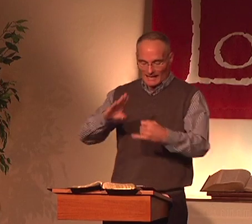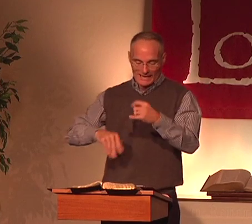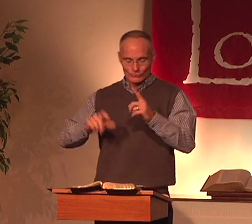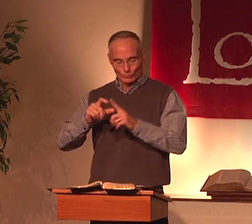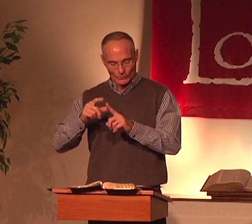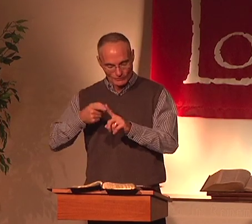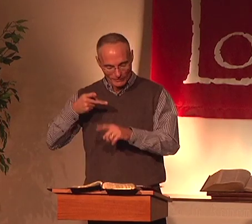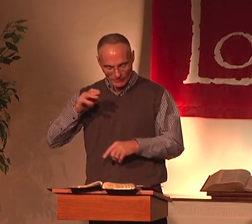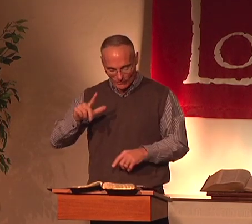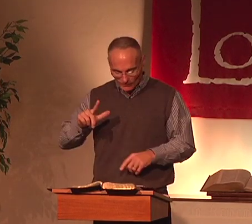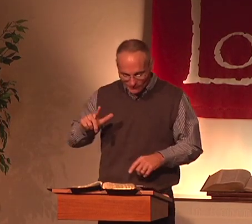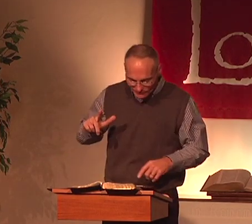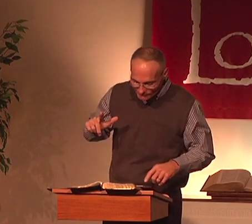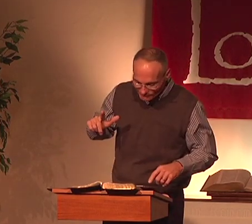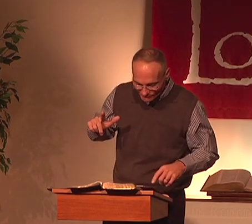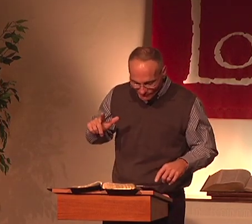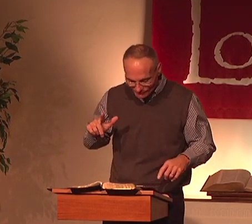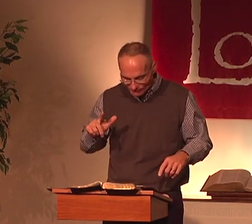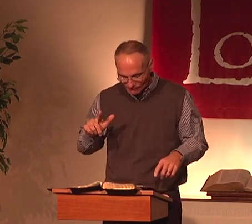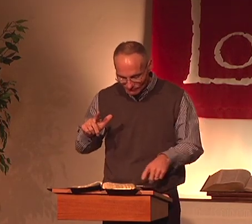Okay The last Word from Paul